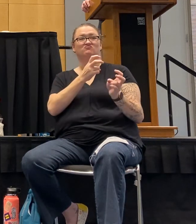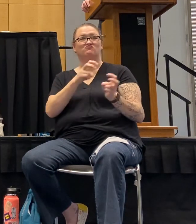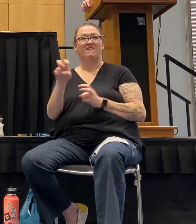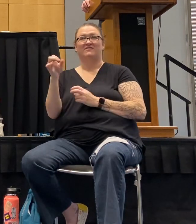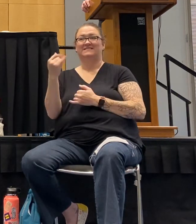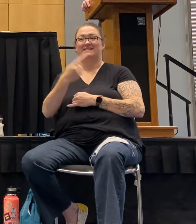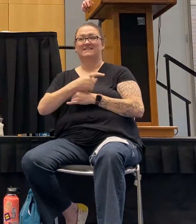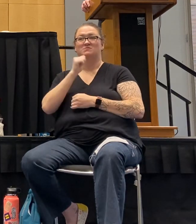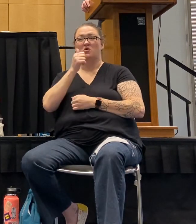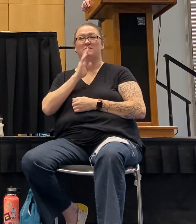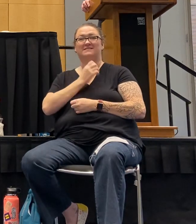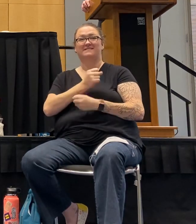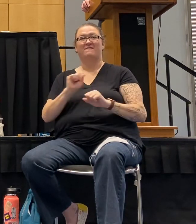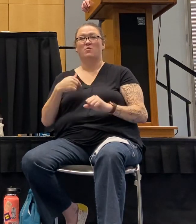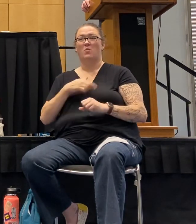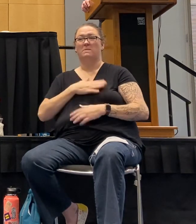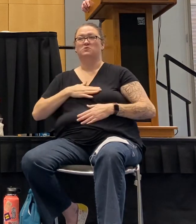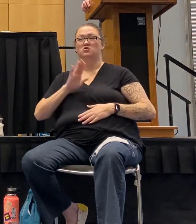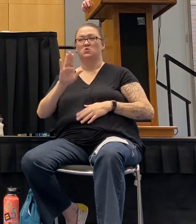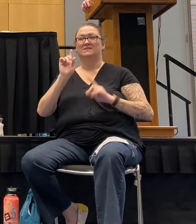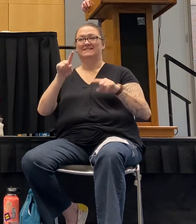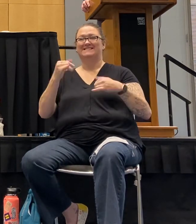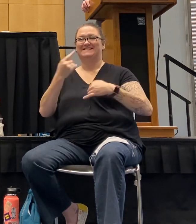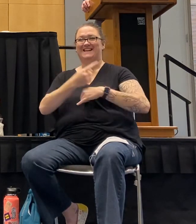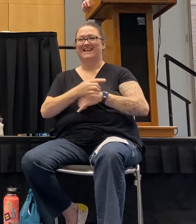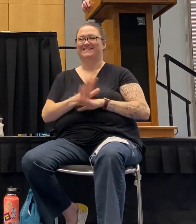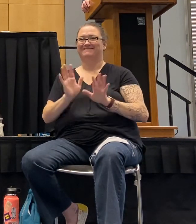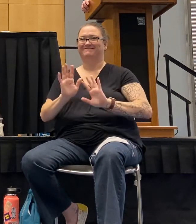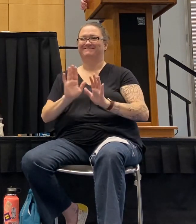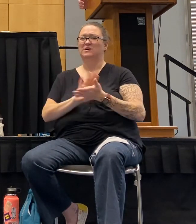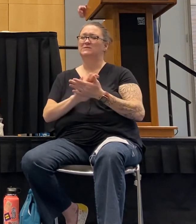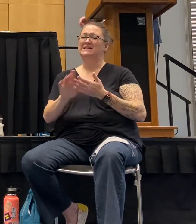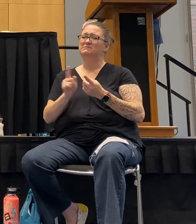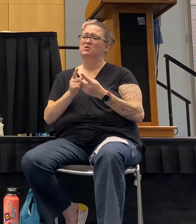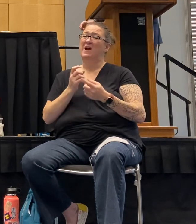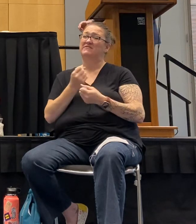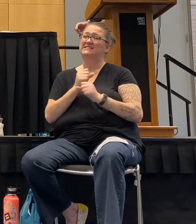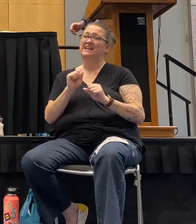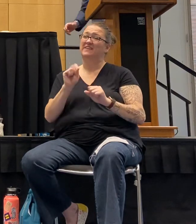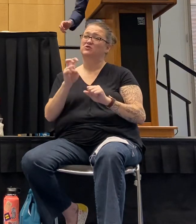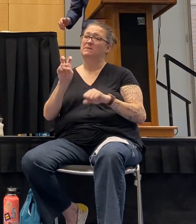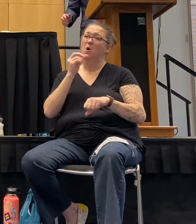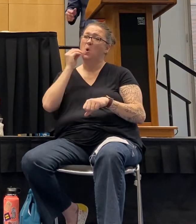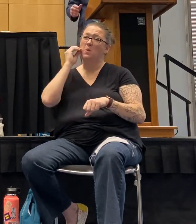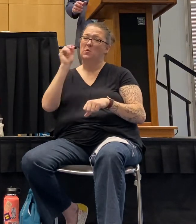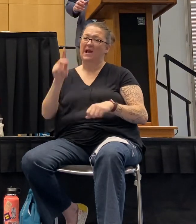today and tomorrow, please be safe, and we appreciate your attendance today. So have a good one.